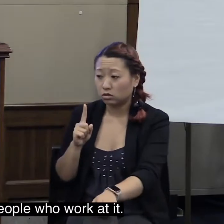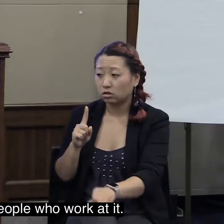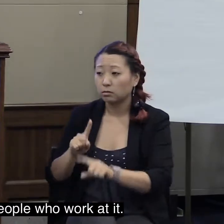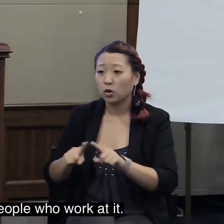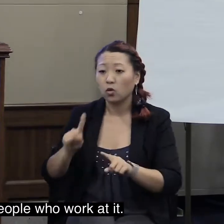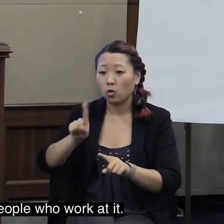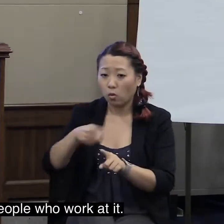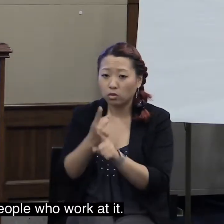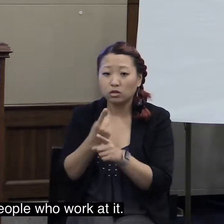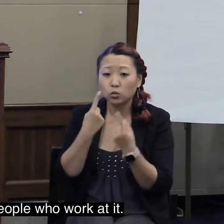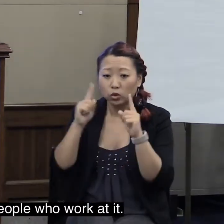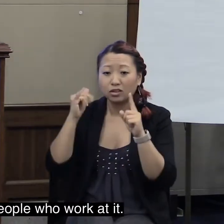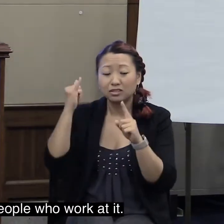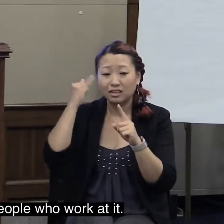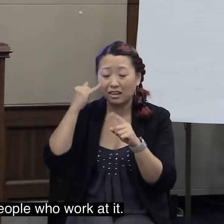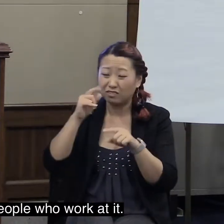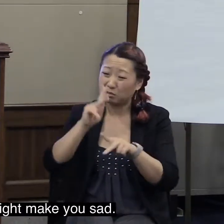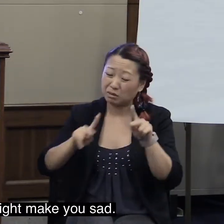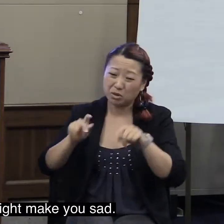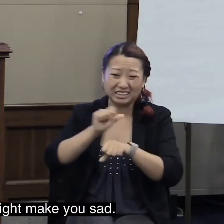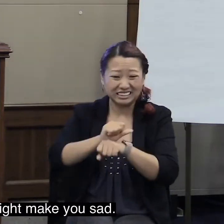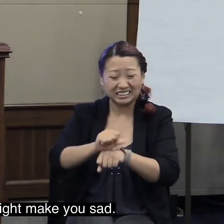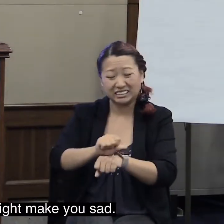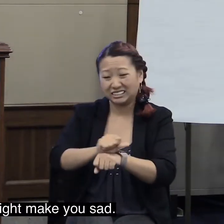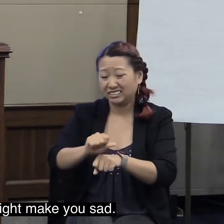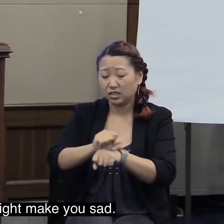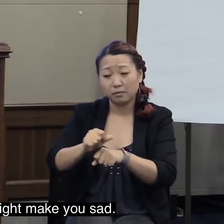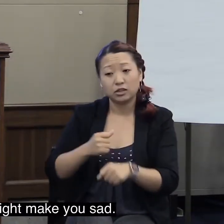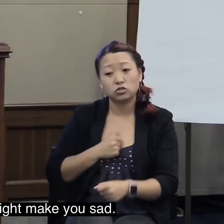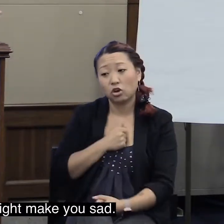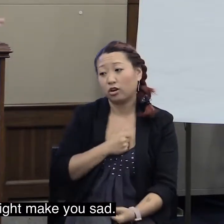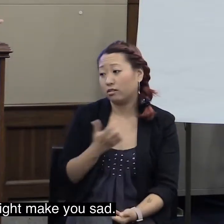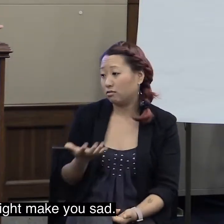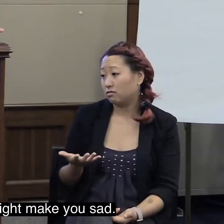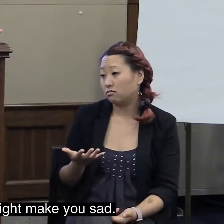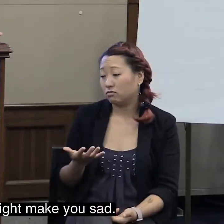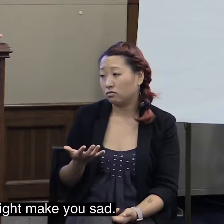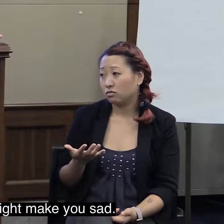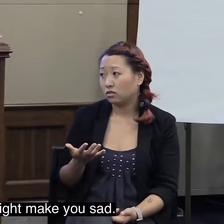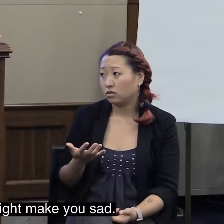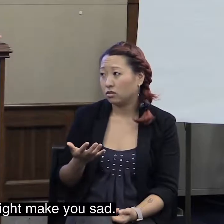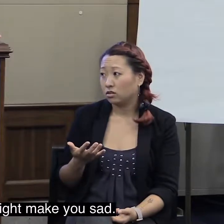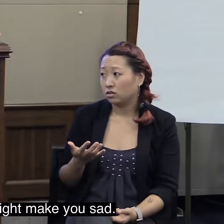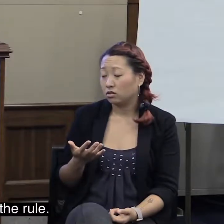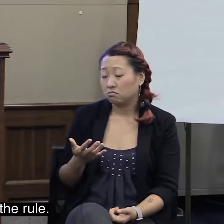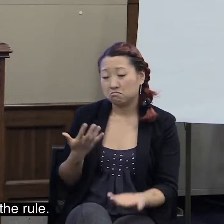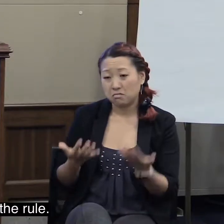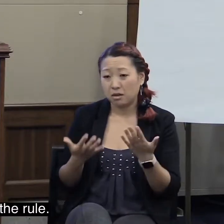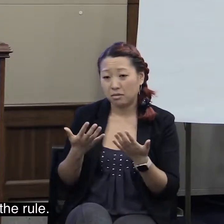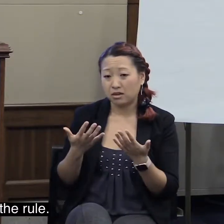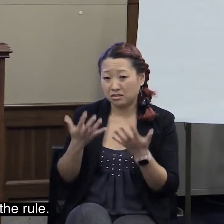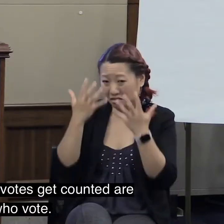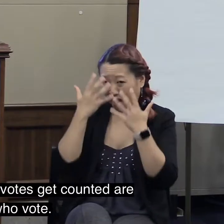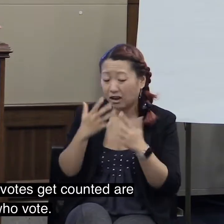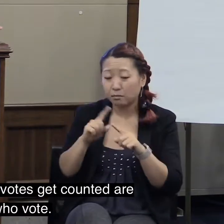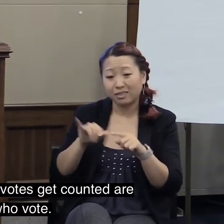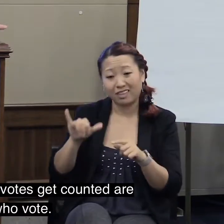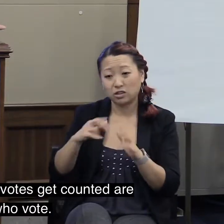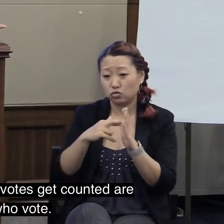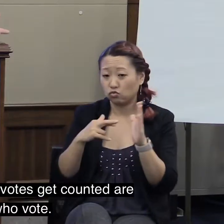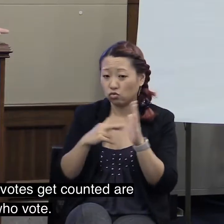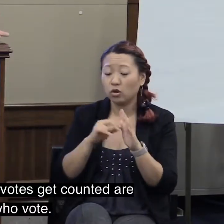only works for people who work at it. I mean, sorry, it kind of might make you sad, but that's the rule. The only